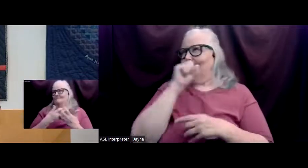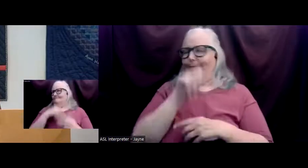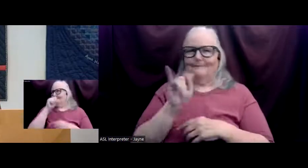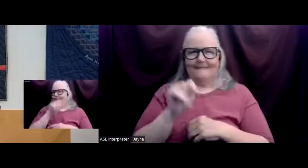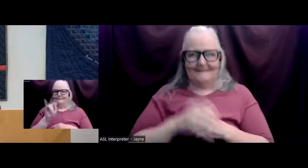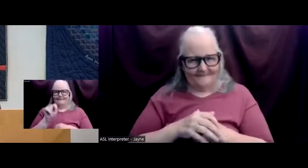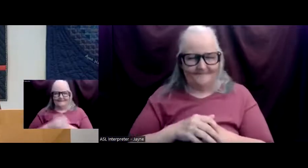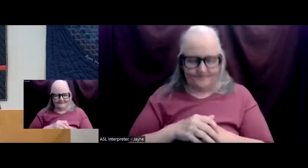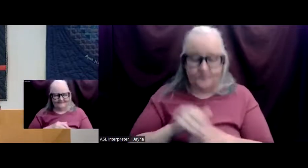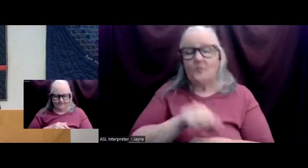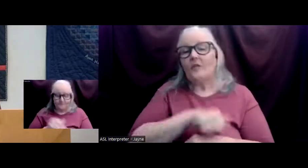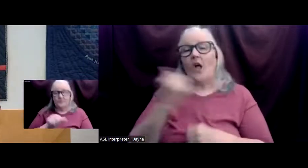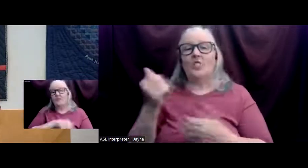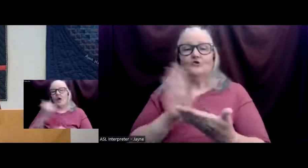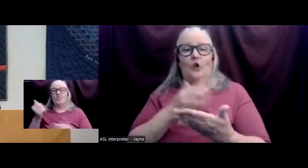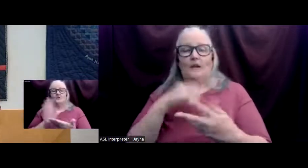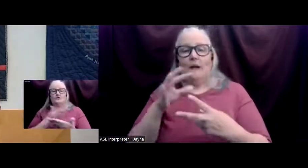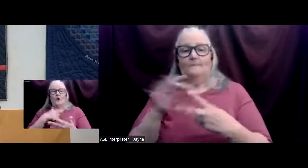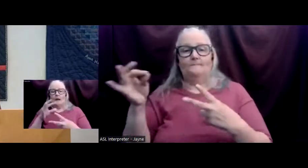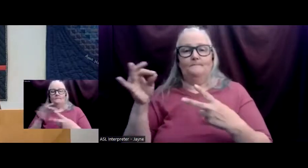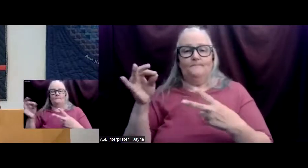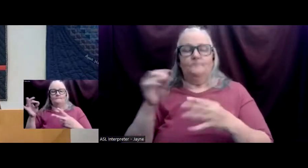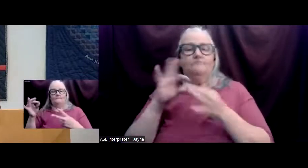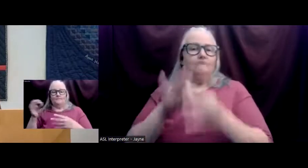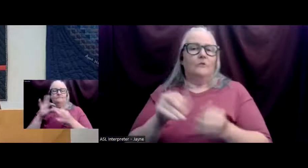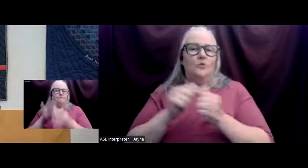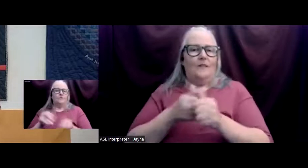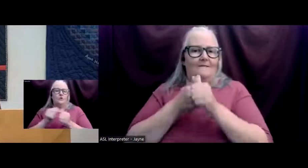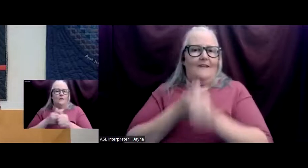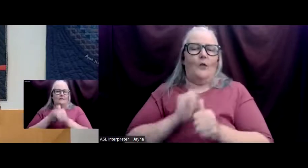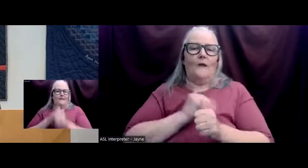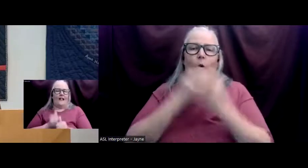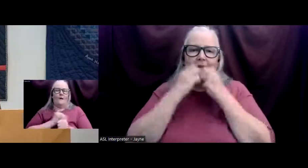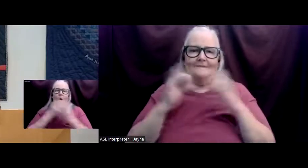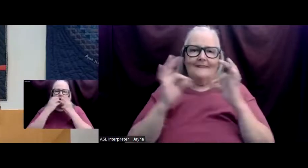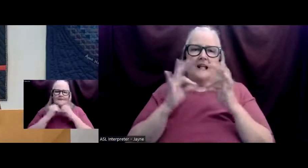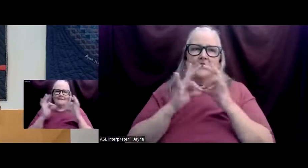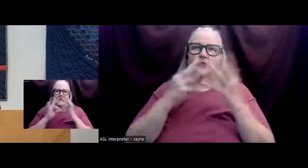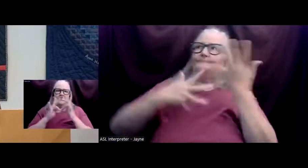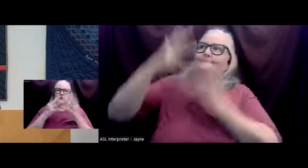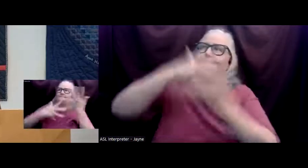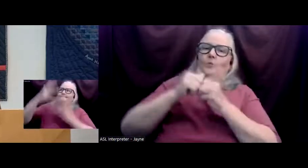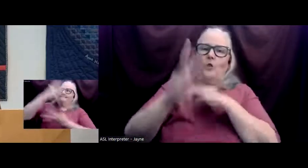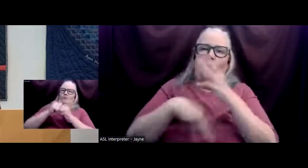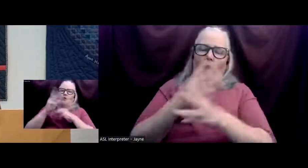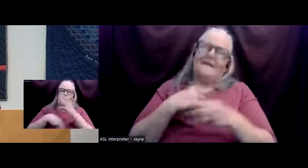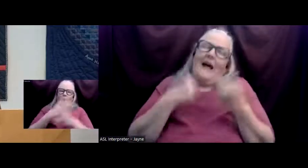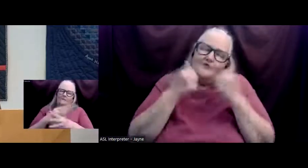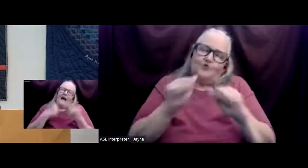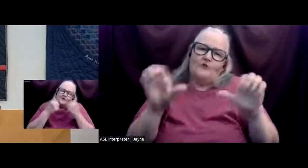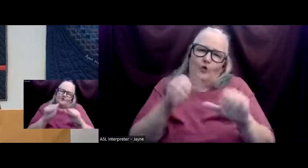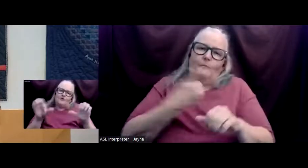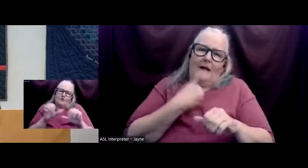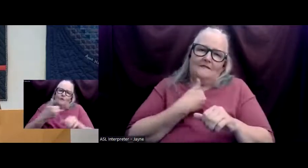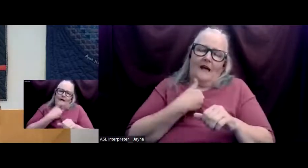The other songs I've chosen for this service are also about living our values in the world, which is a marching order that I try to follow while attempting to